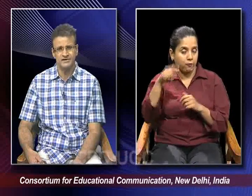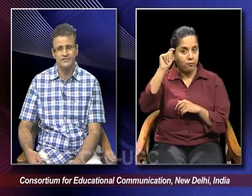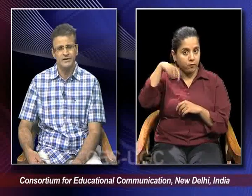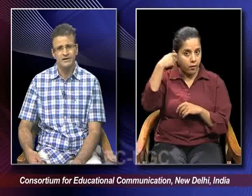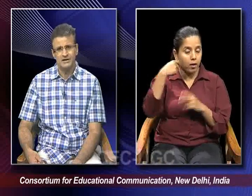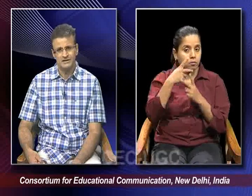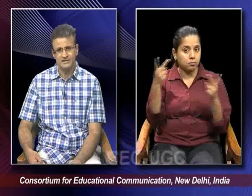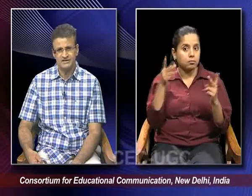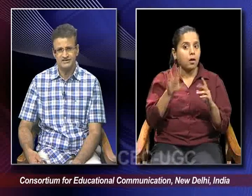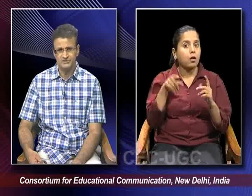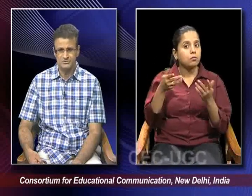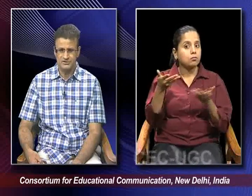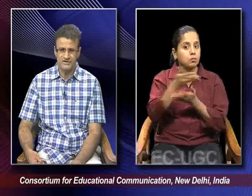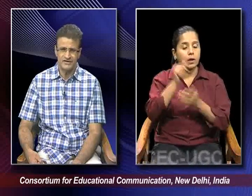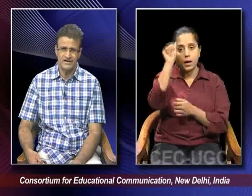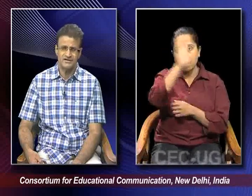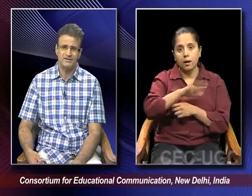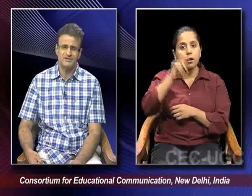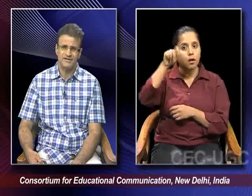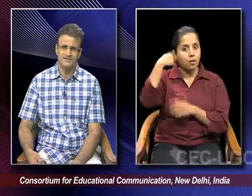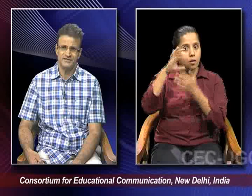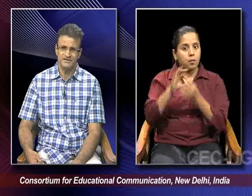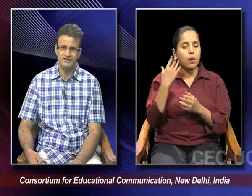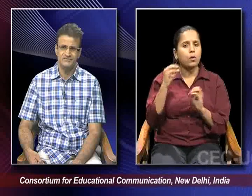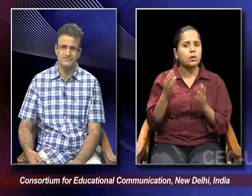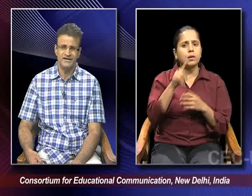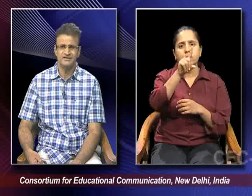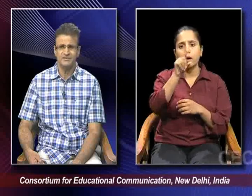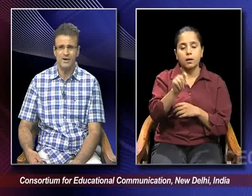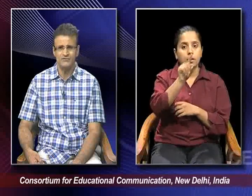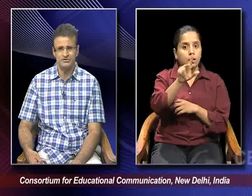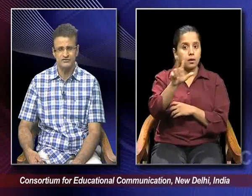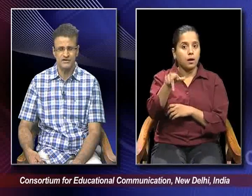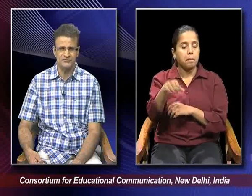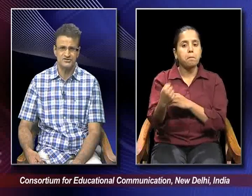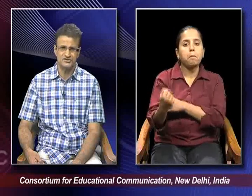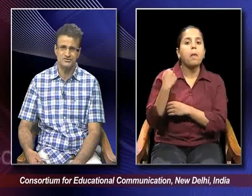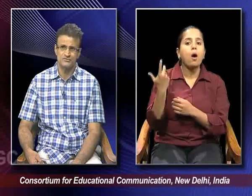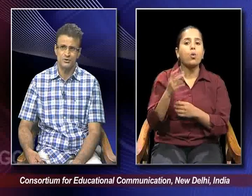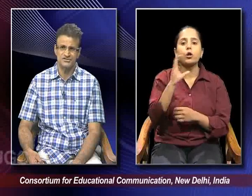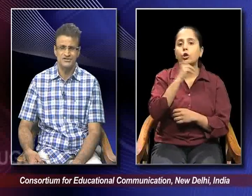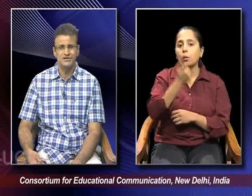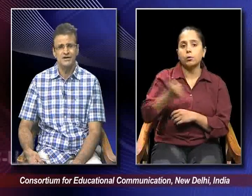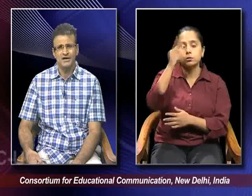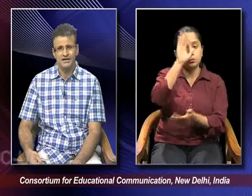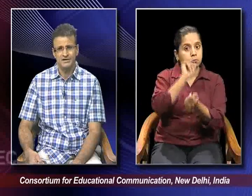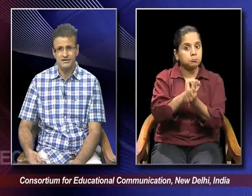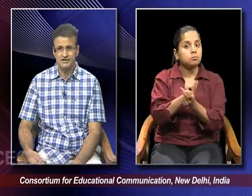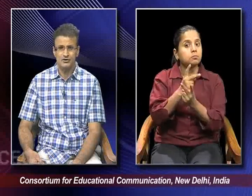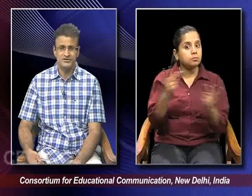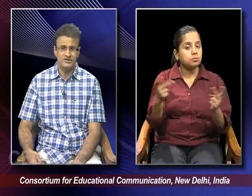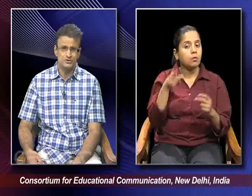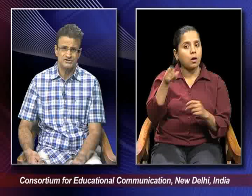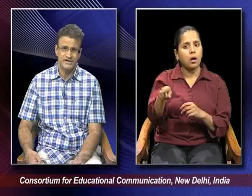when the Indian Cinematograph Act came in 1918, we find that the powers of the commissioners of the police, they did